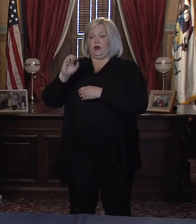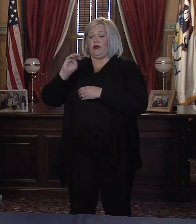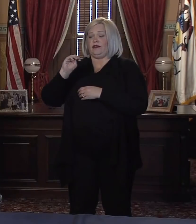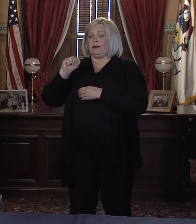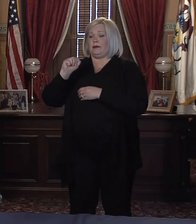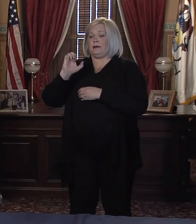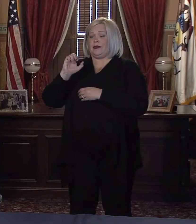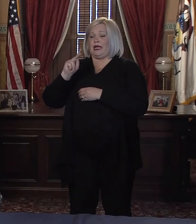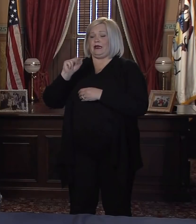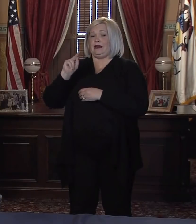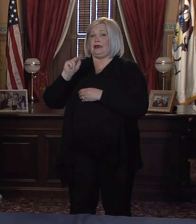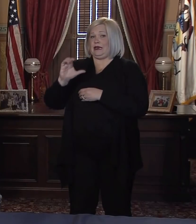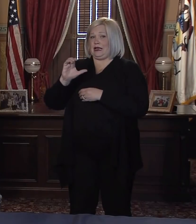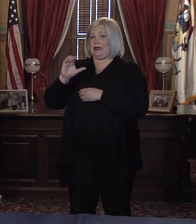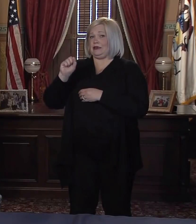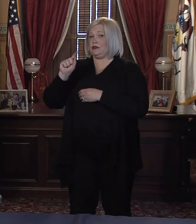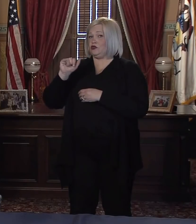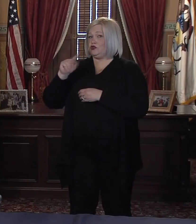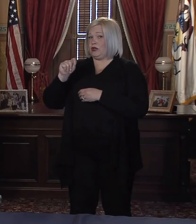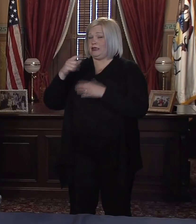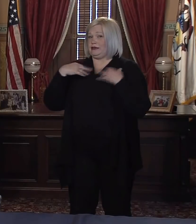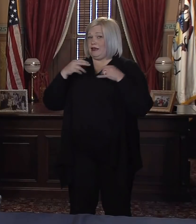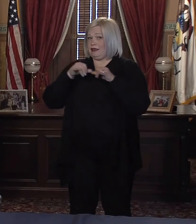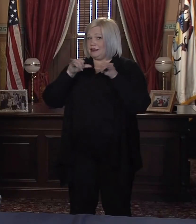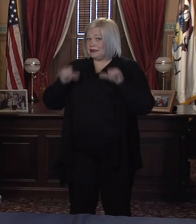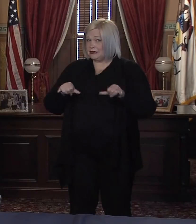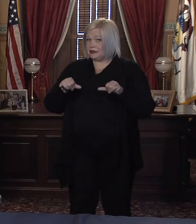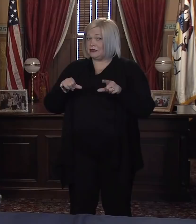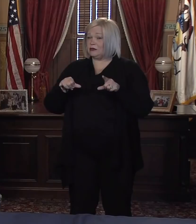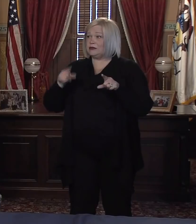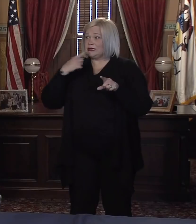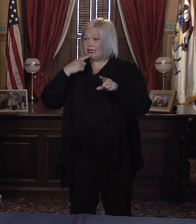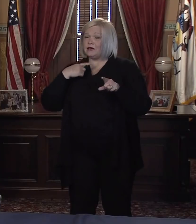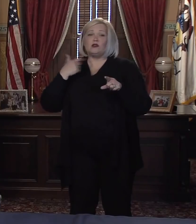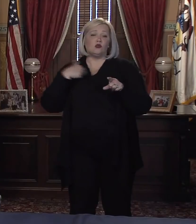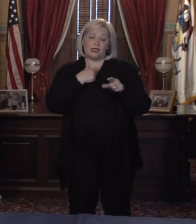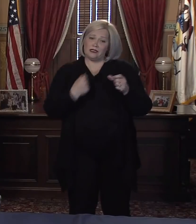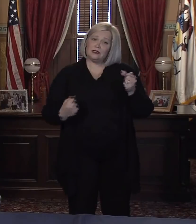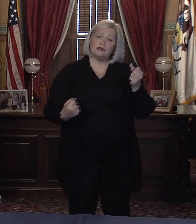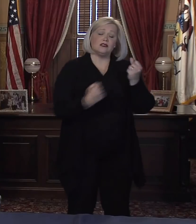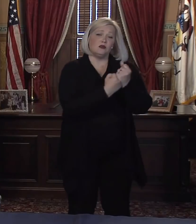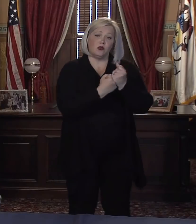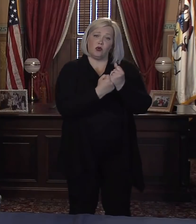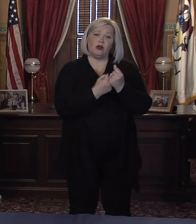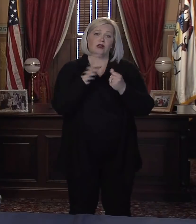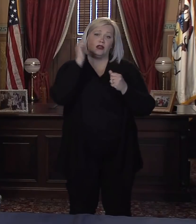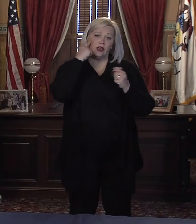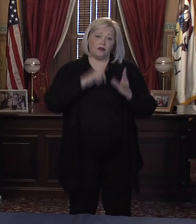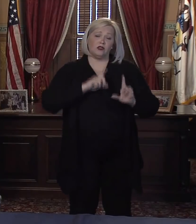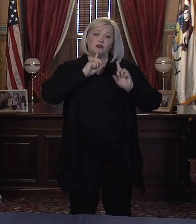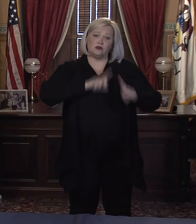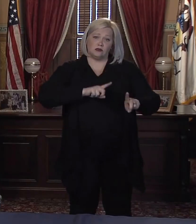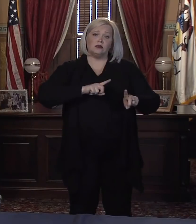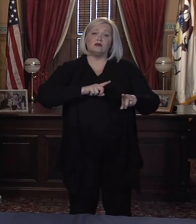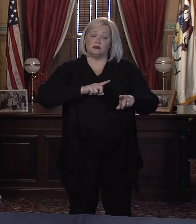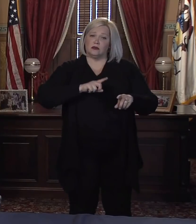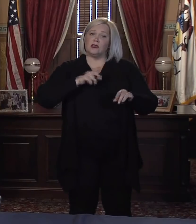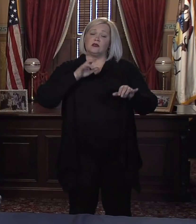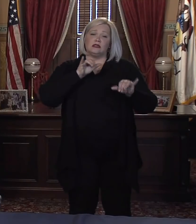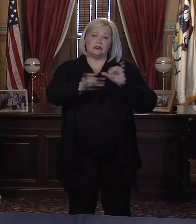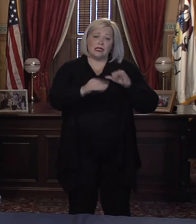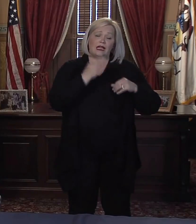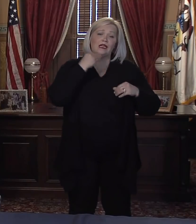System, said, "We support the strong recommendations, urging the public to stay home and continue social